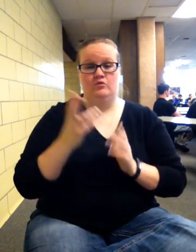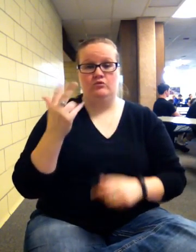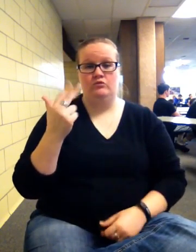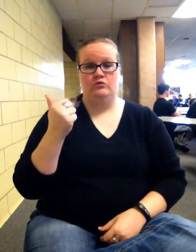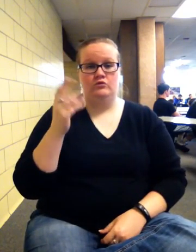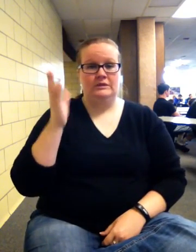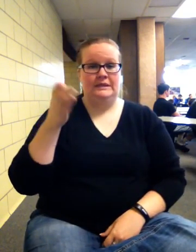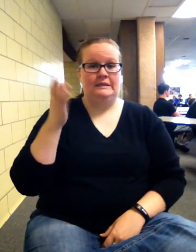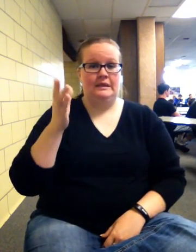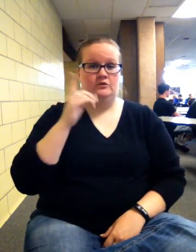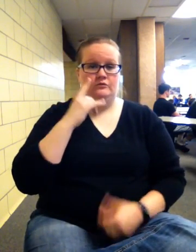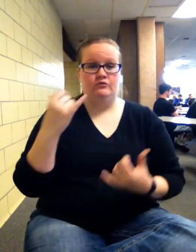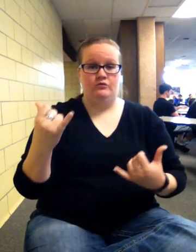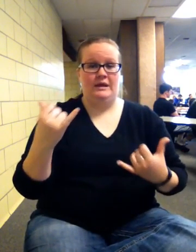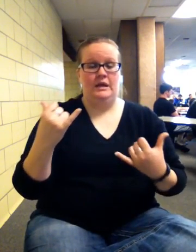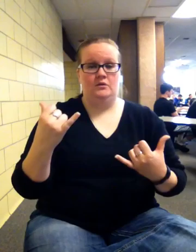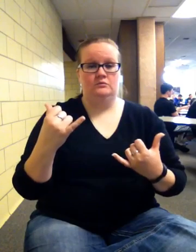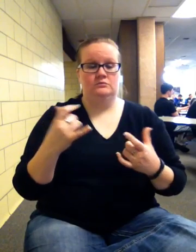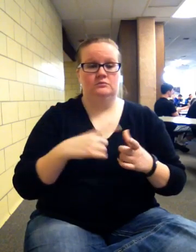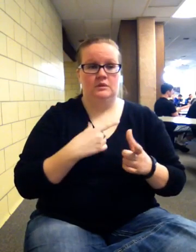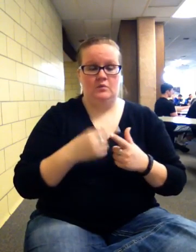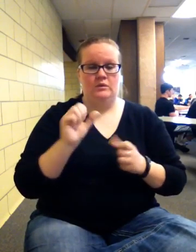lecture for right now. We'll talk about it later.